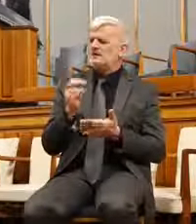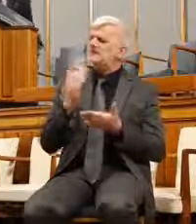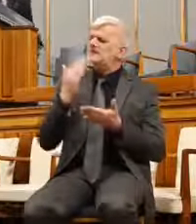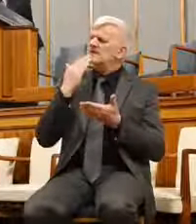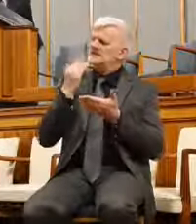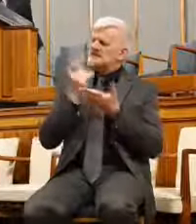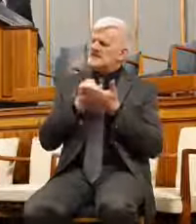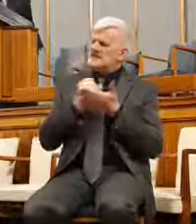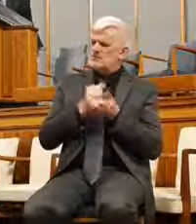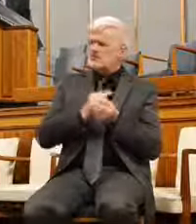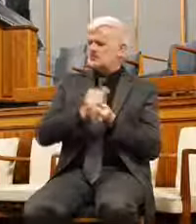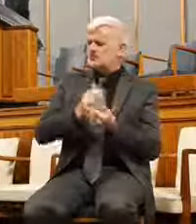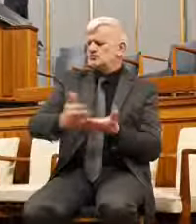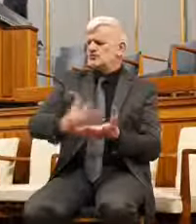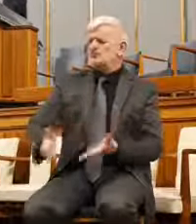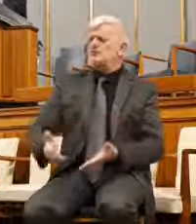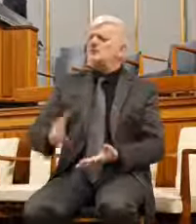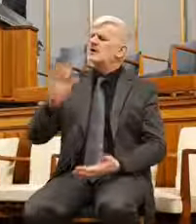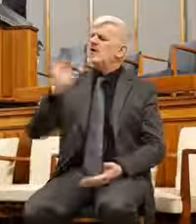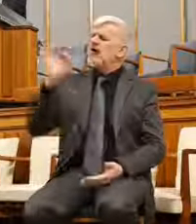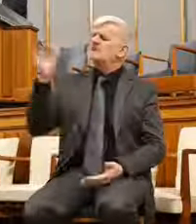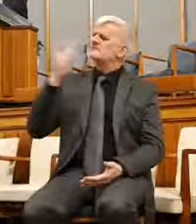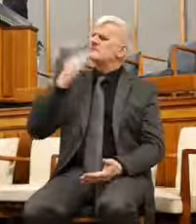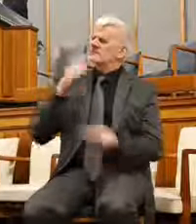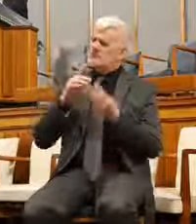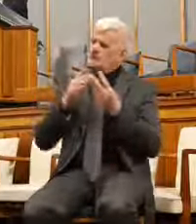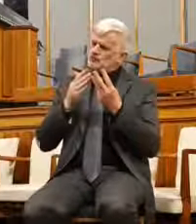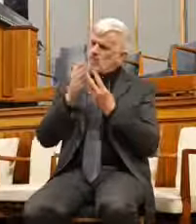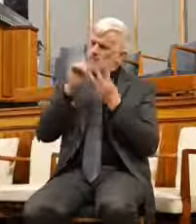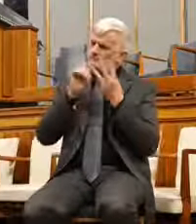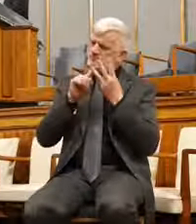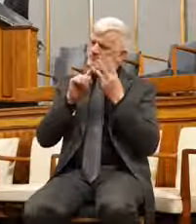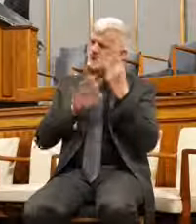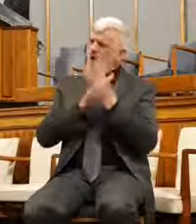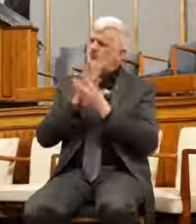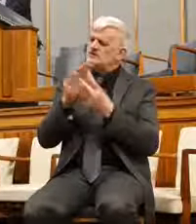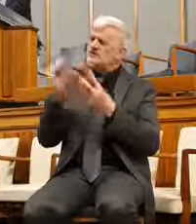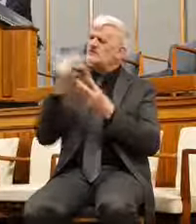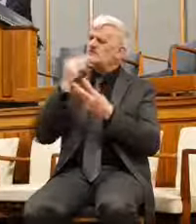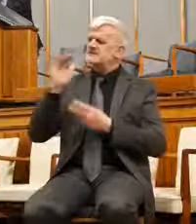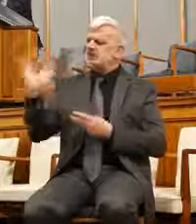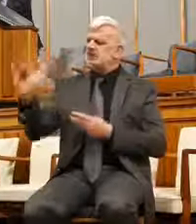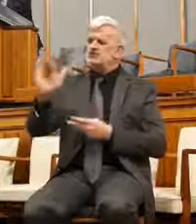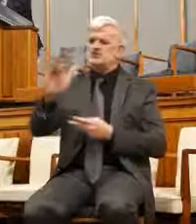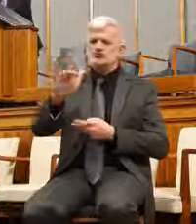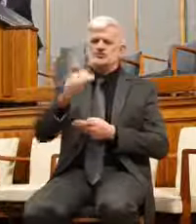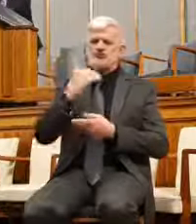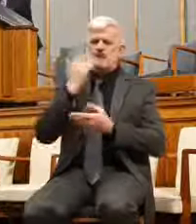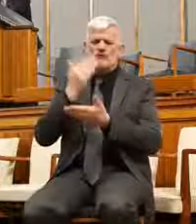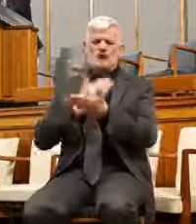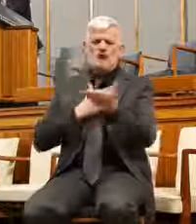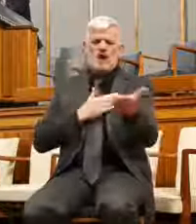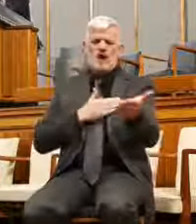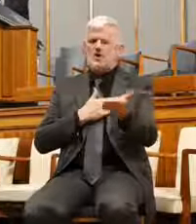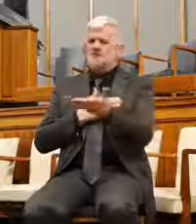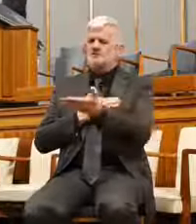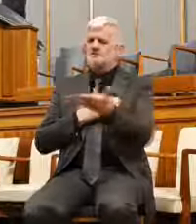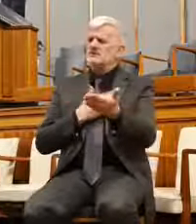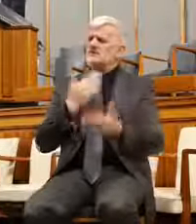thy Spirit, by thy gracious Holy Spirit, work in every heart this night, all that we may